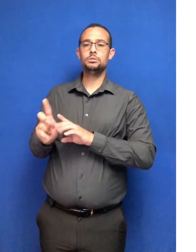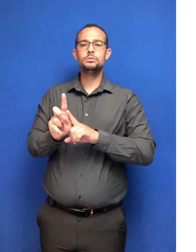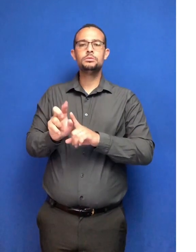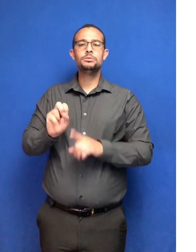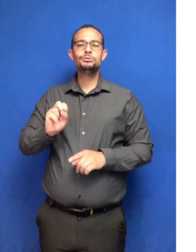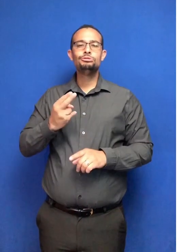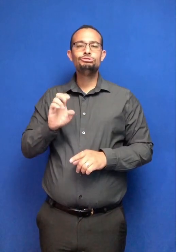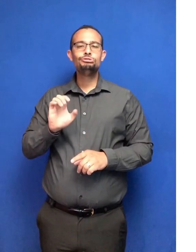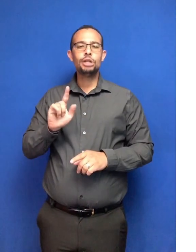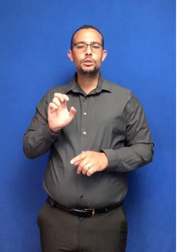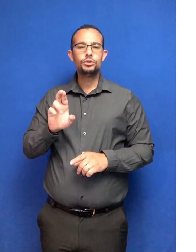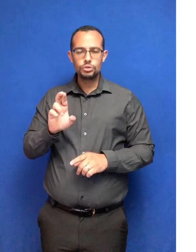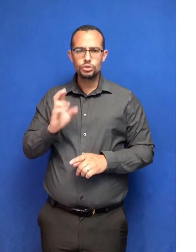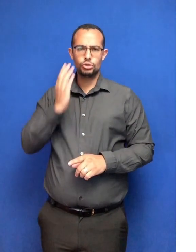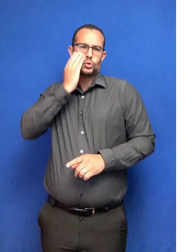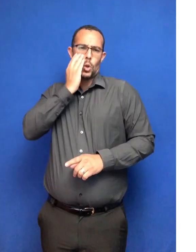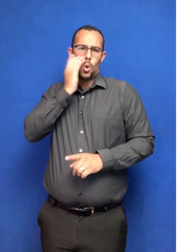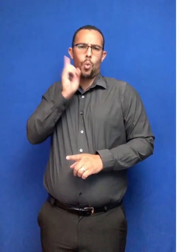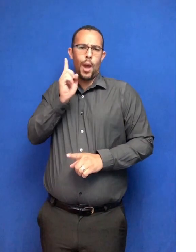Keep your car in good working condition.